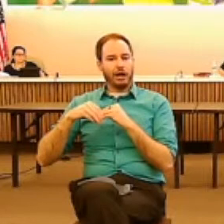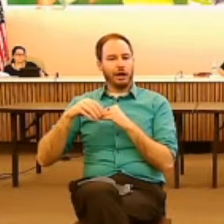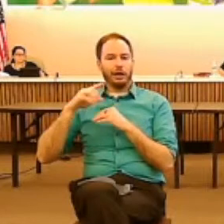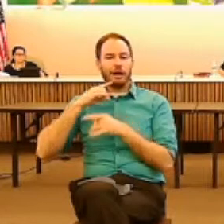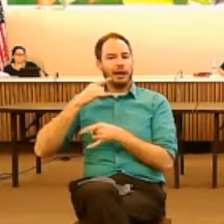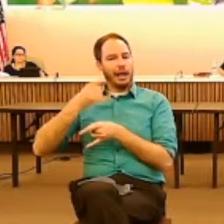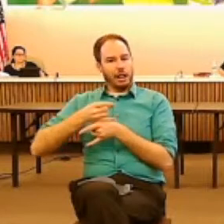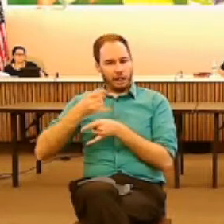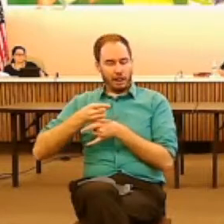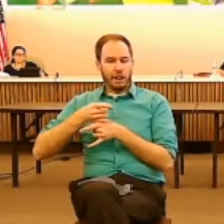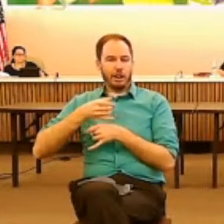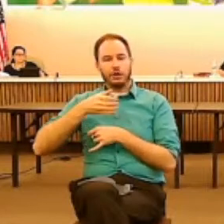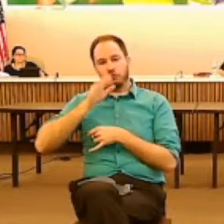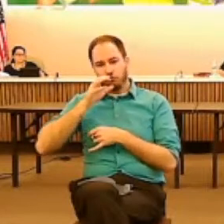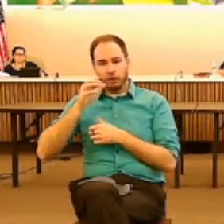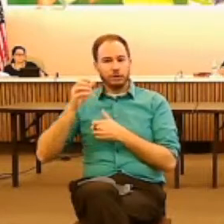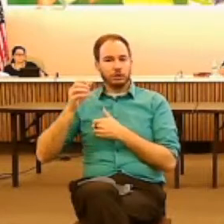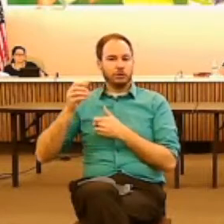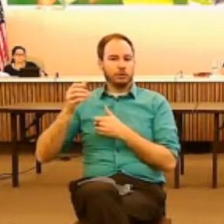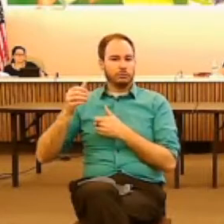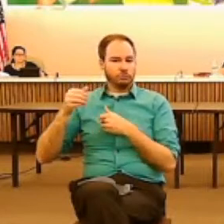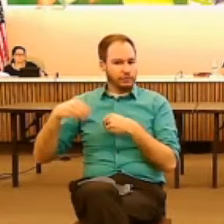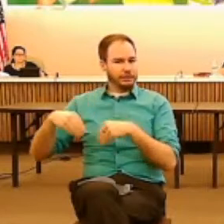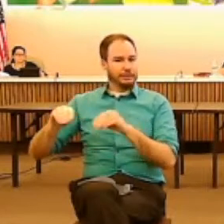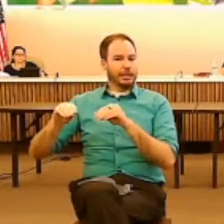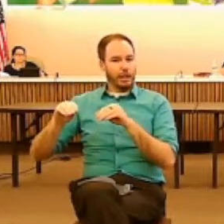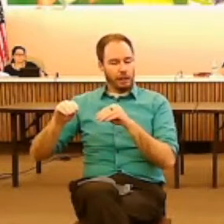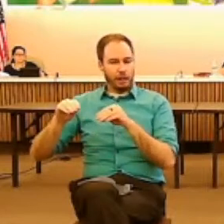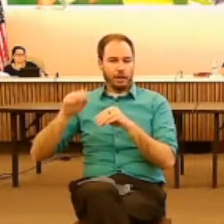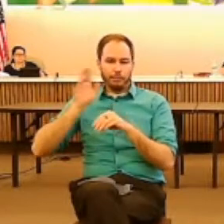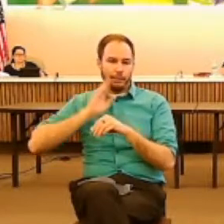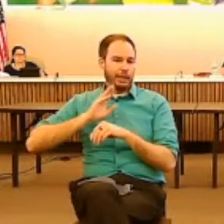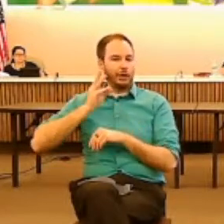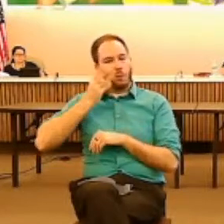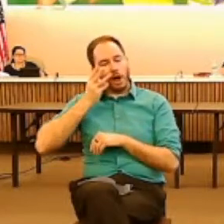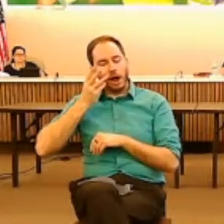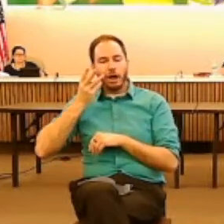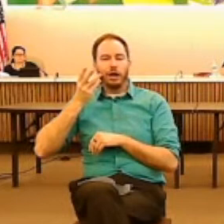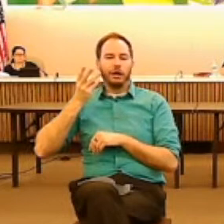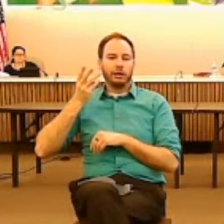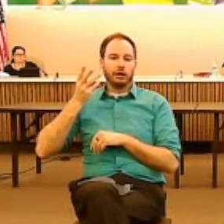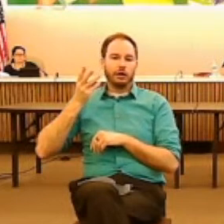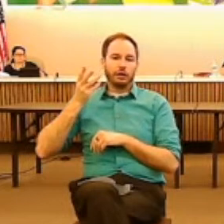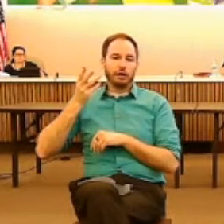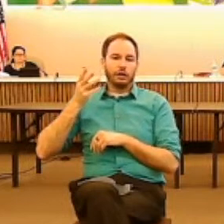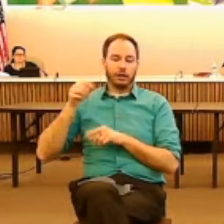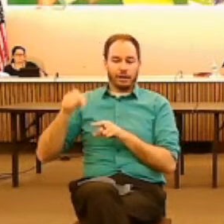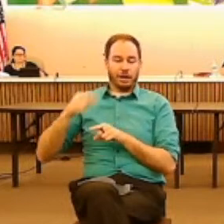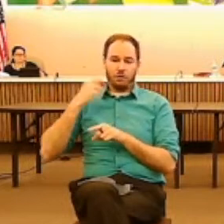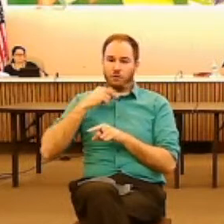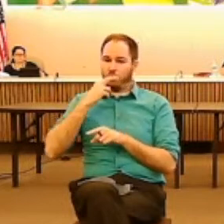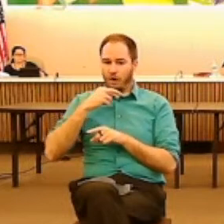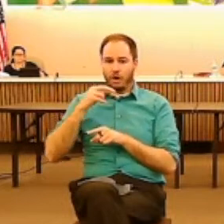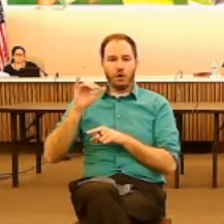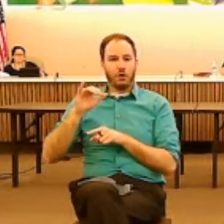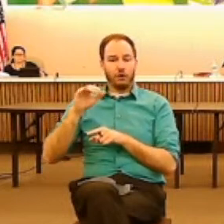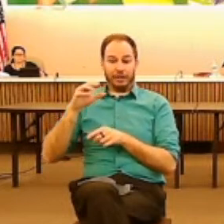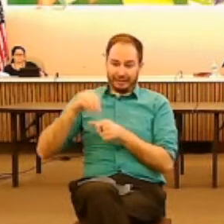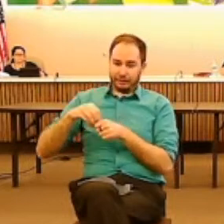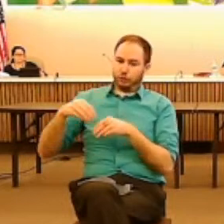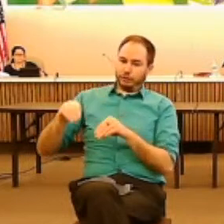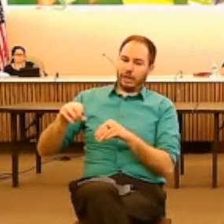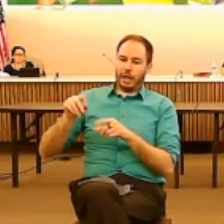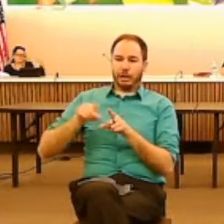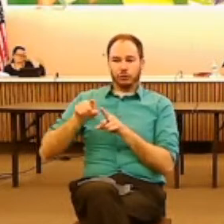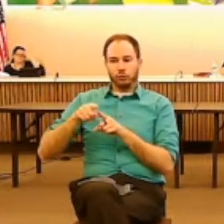alcoholic drinks and stuff, being able to sell them, and beers, wines and stuff. Also in this restaurant itself and as